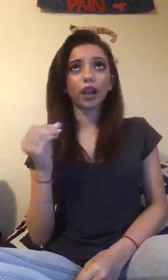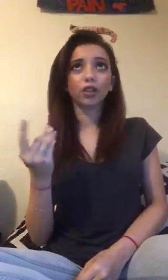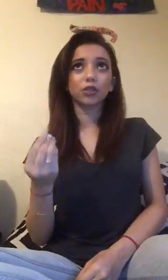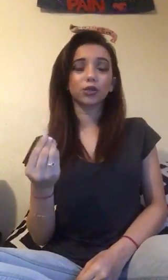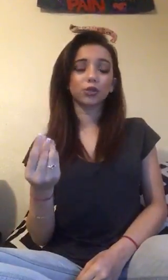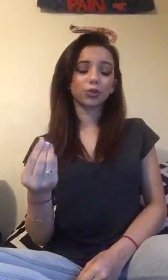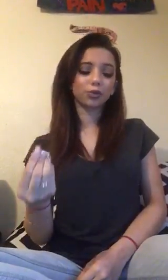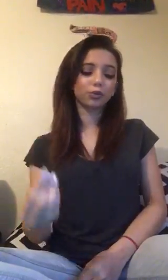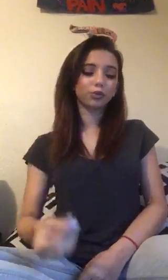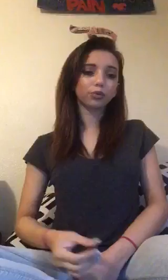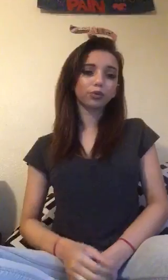I do.